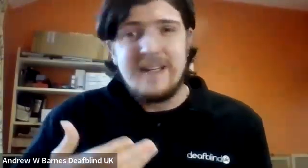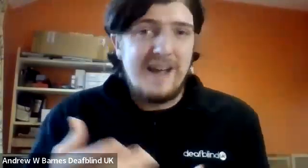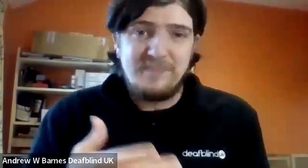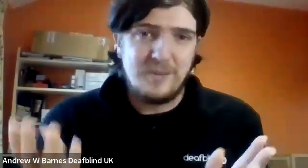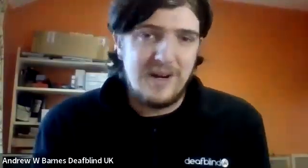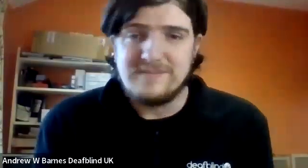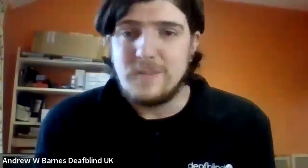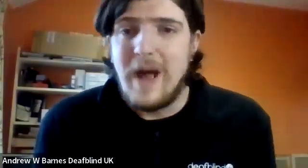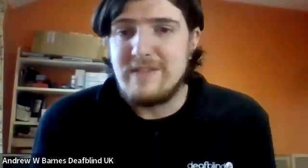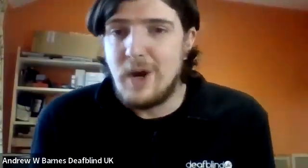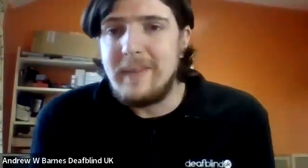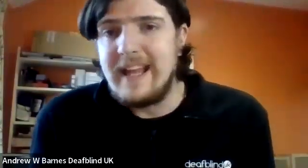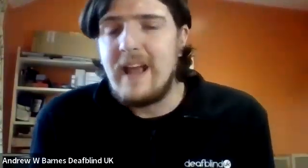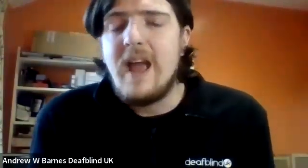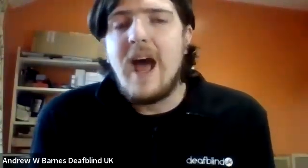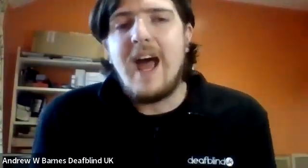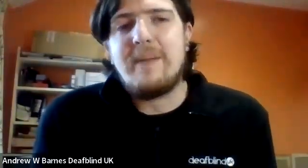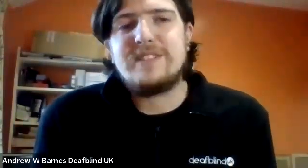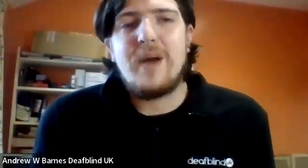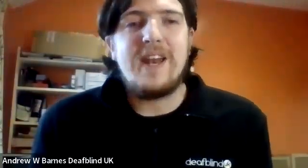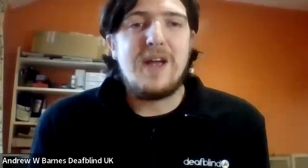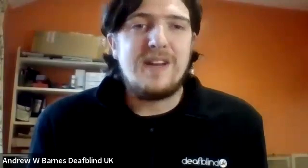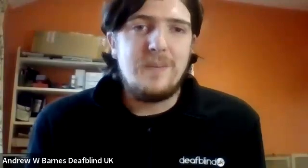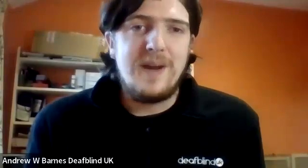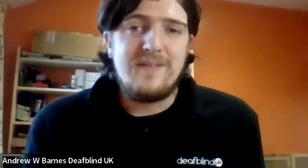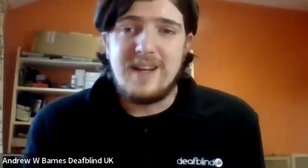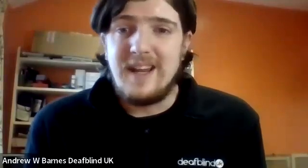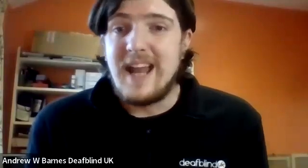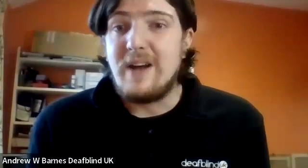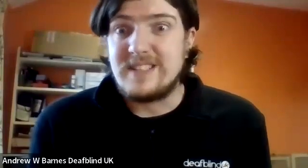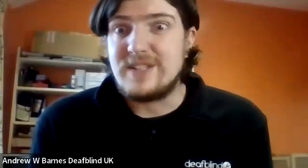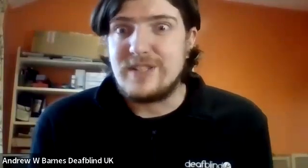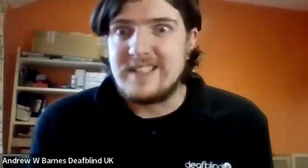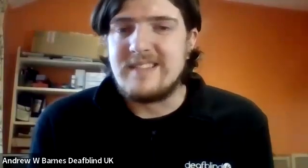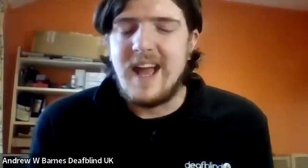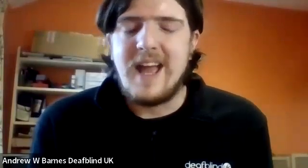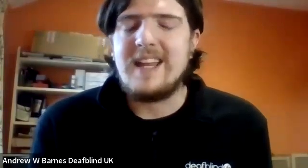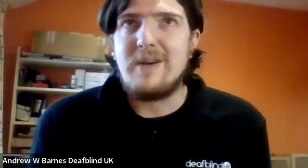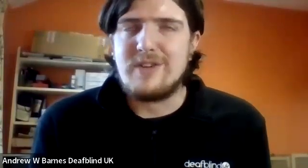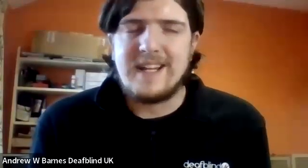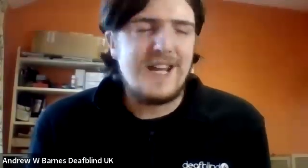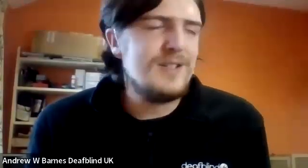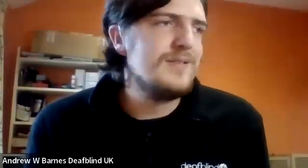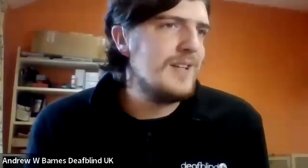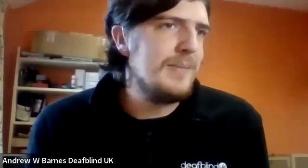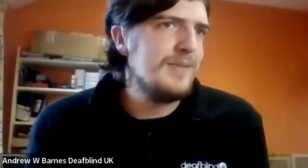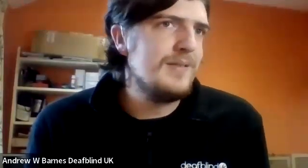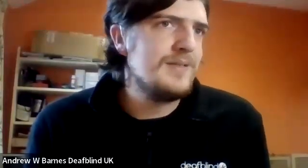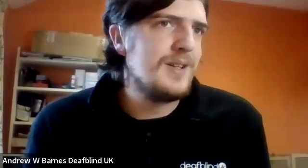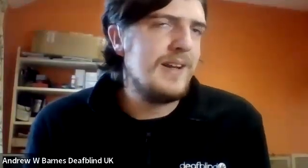know, well, whatever topic. So I know that we've, in our discussion in our